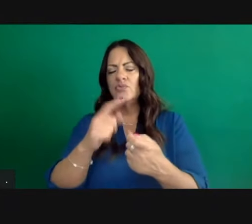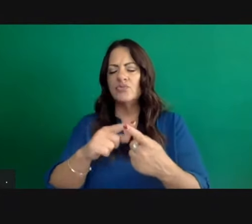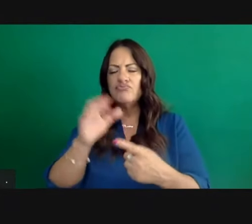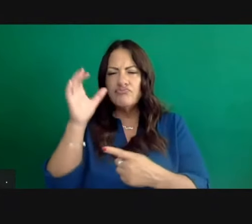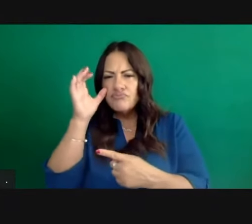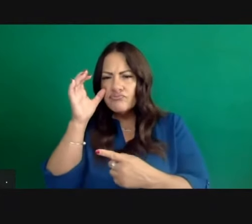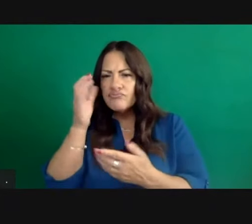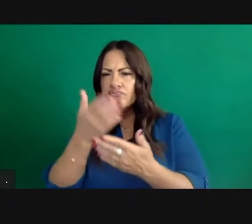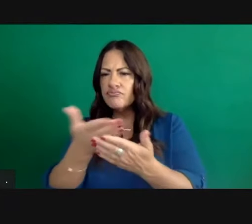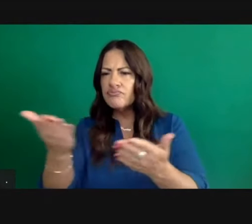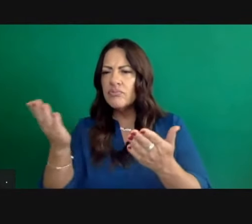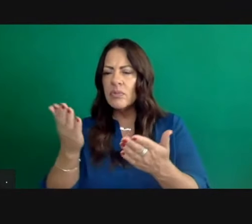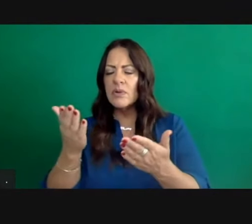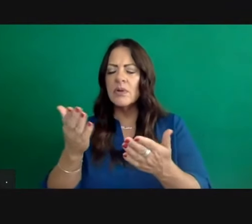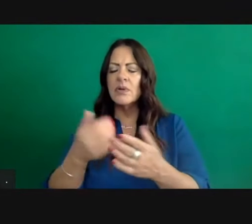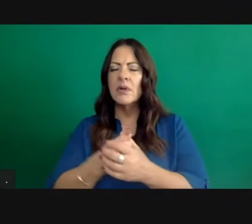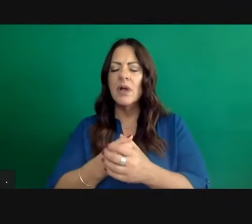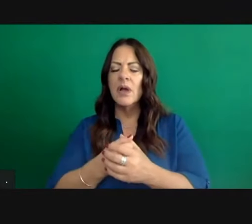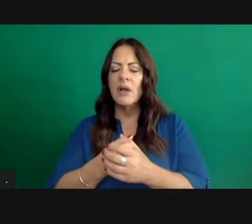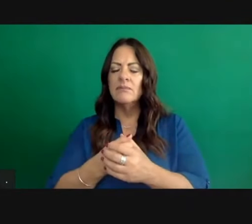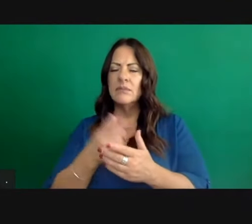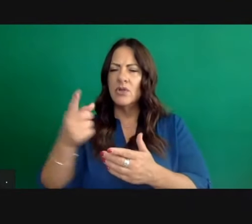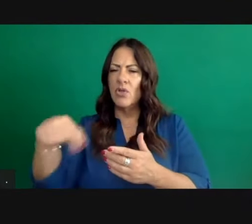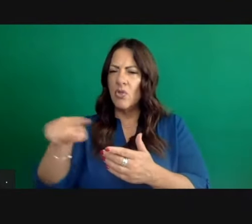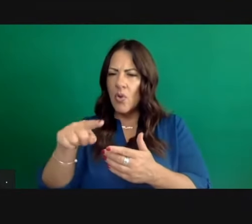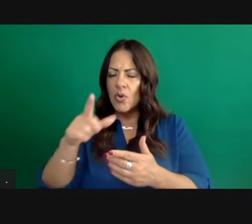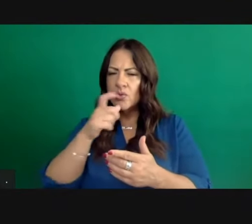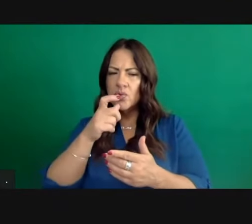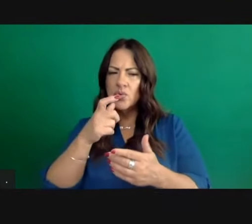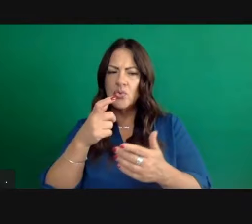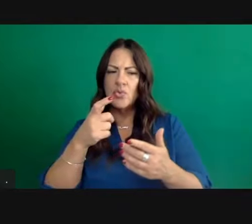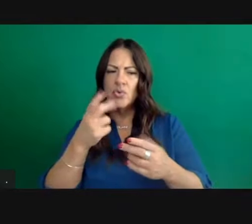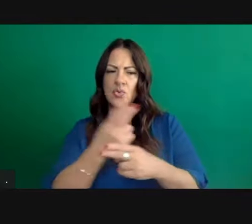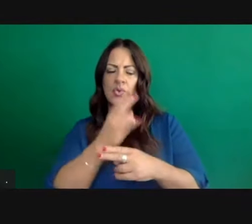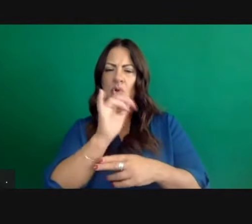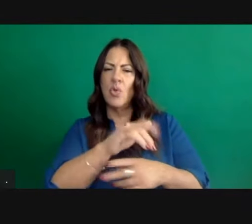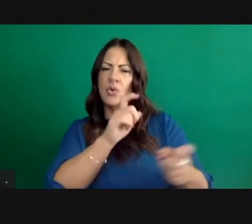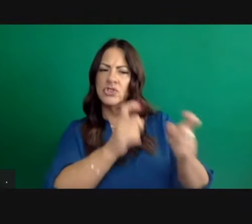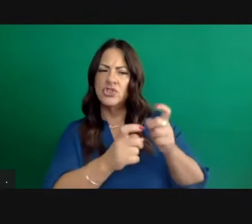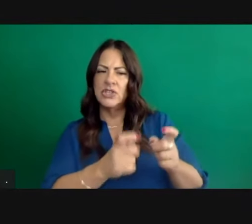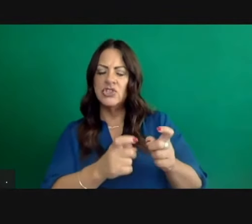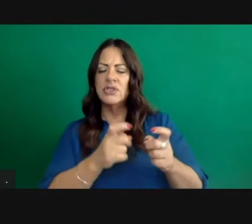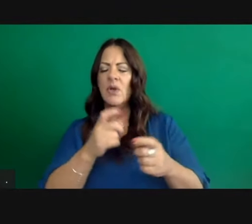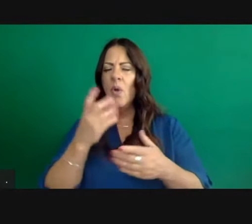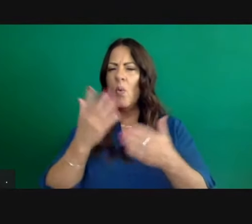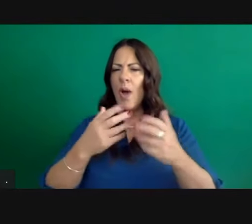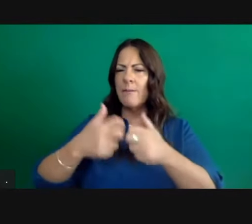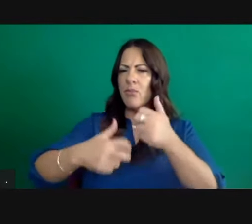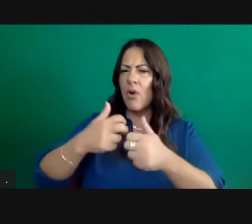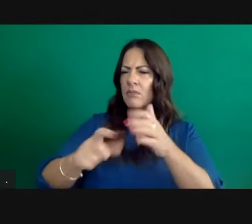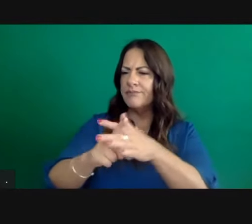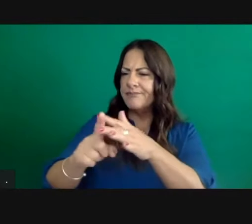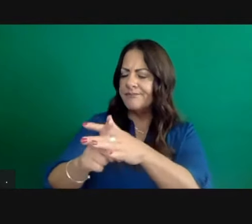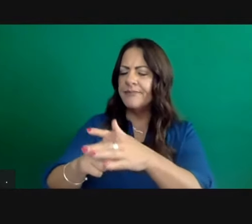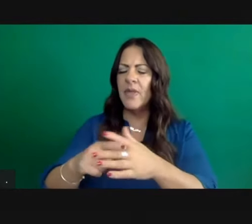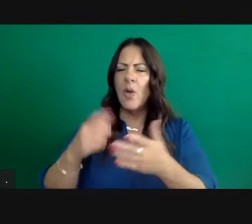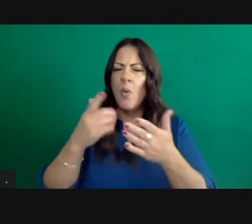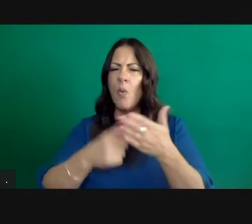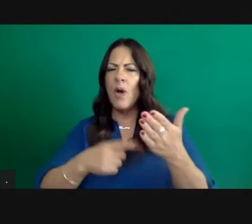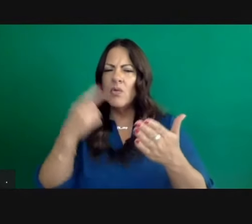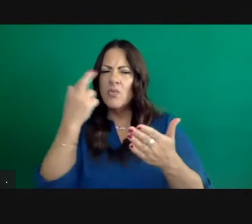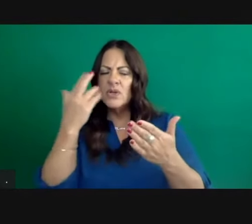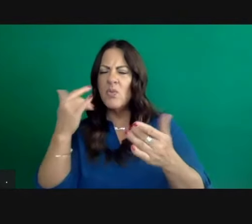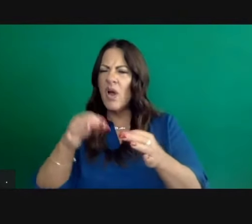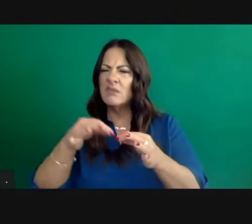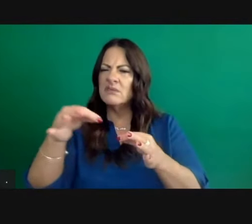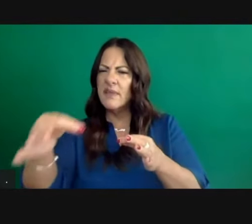asked to put into practice some of these changes, what the difficulties are, whether there's reasons that it's delayed, that